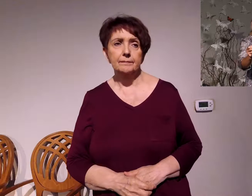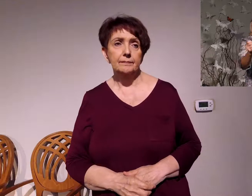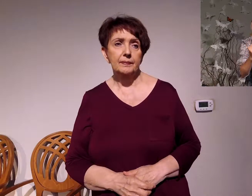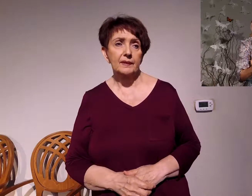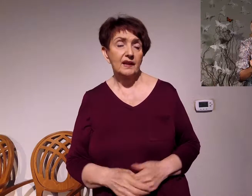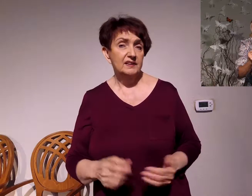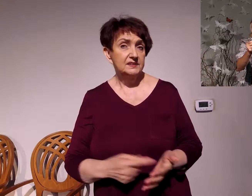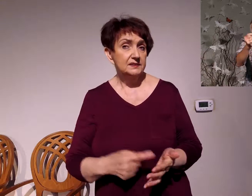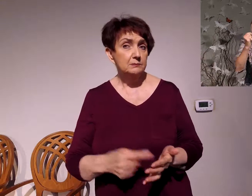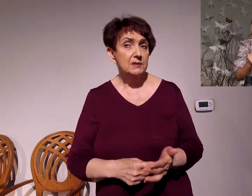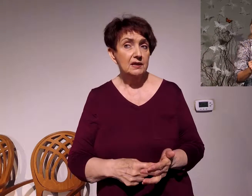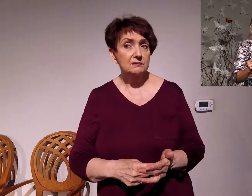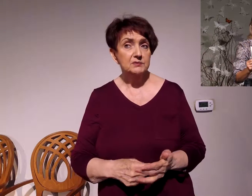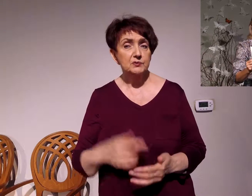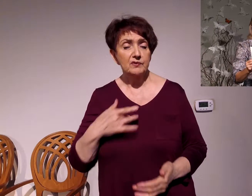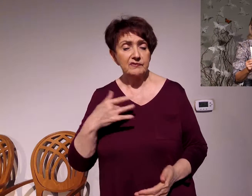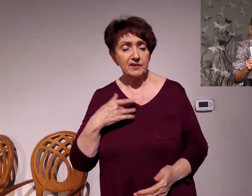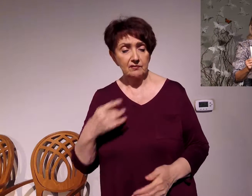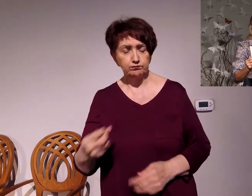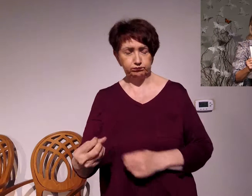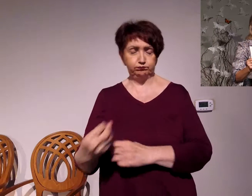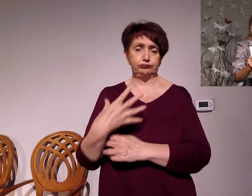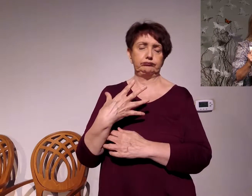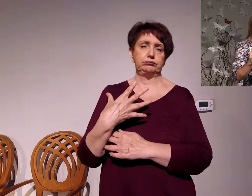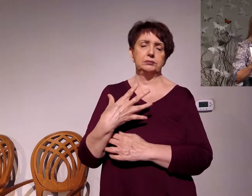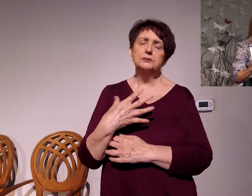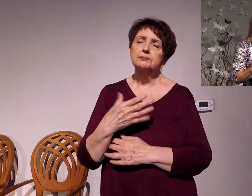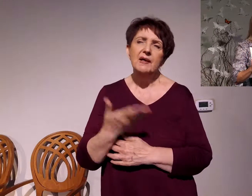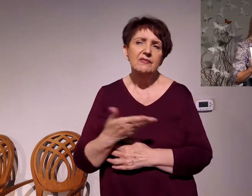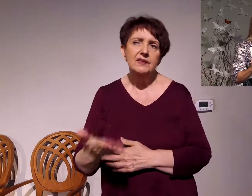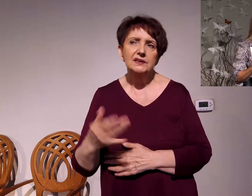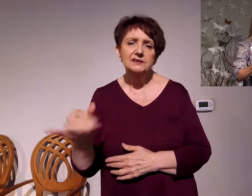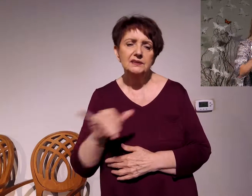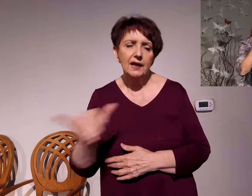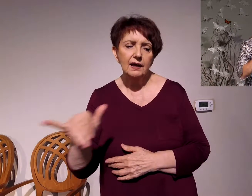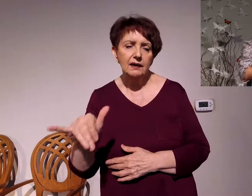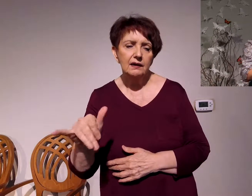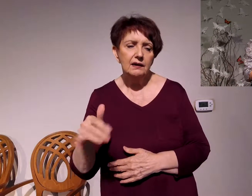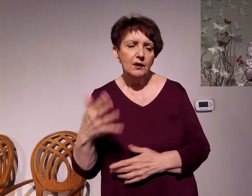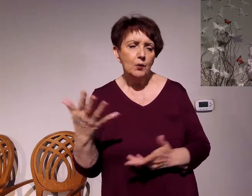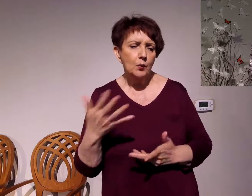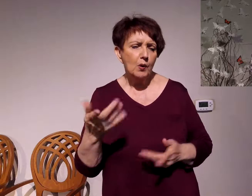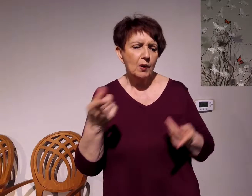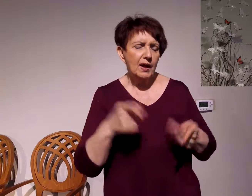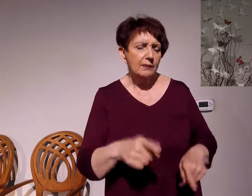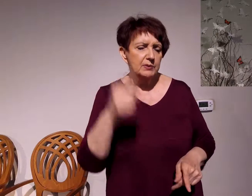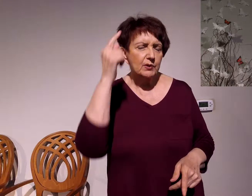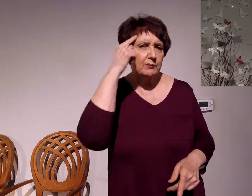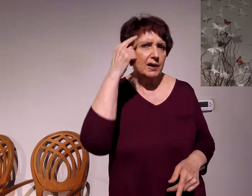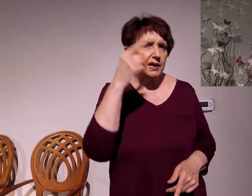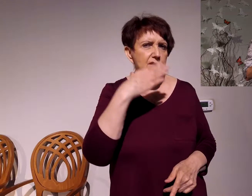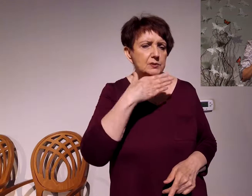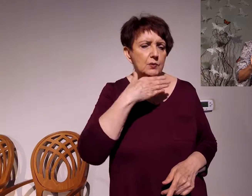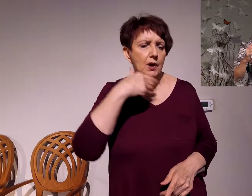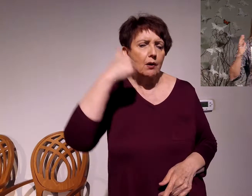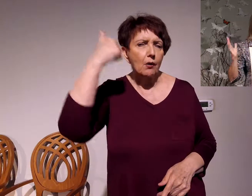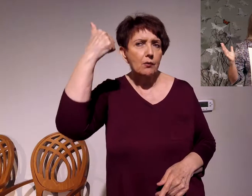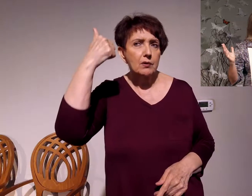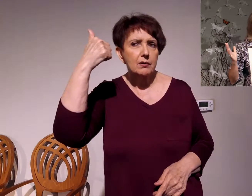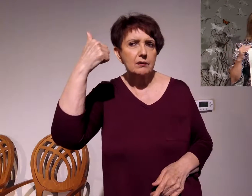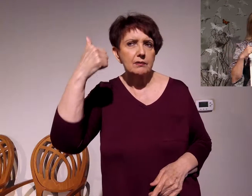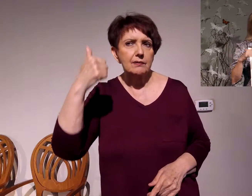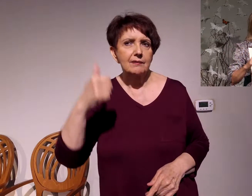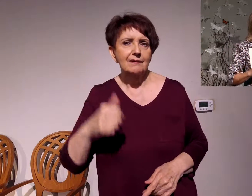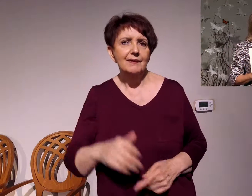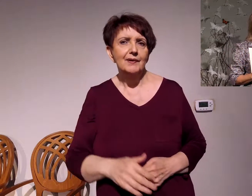times by bombarded by things like things like what's going to happen to our mind as we grow? Won't say